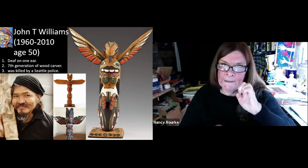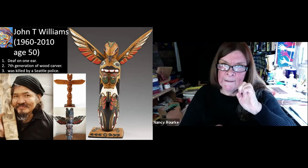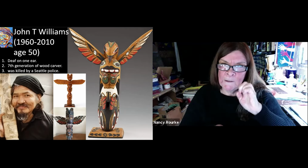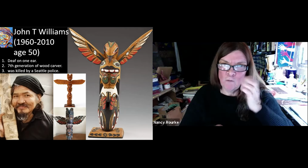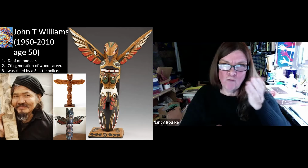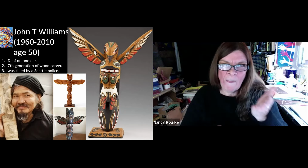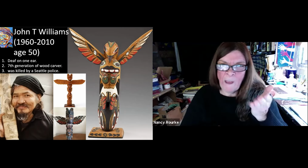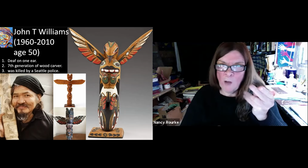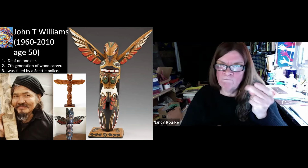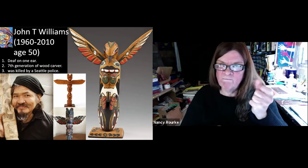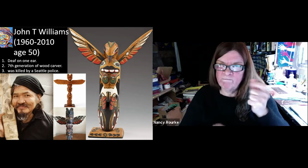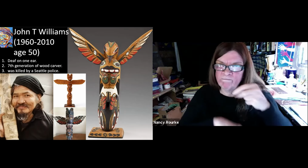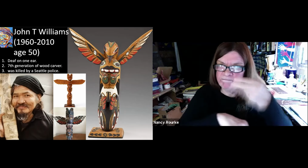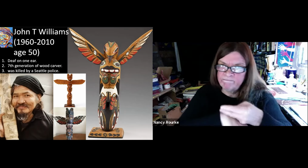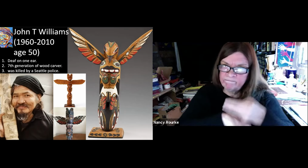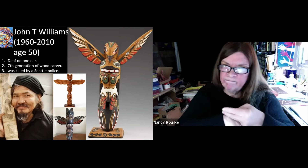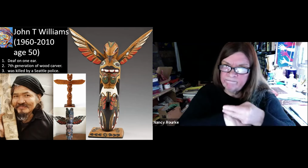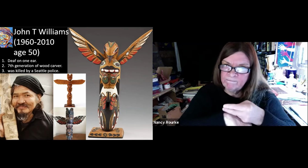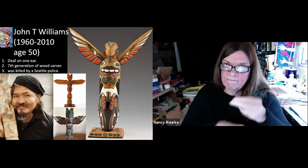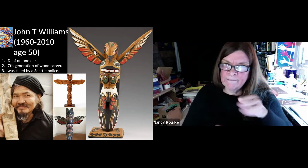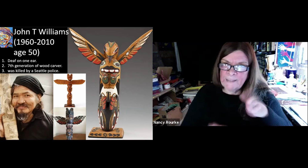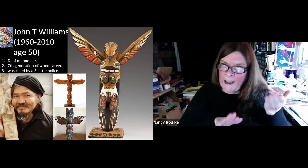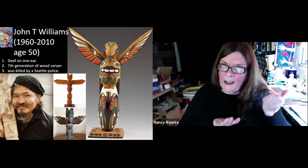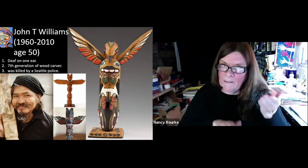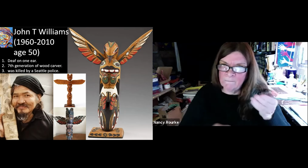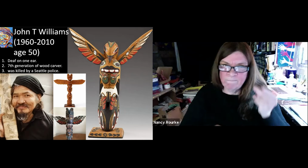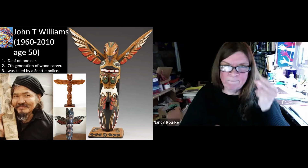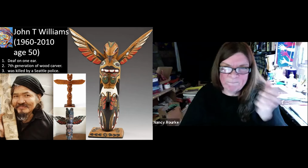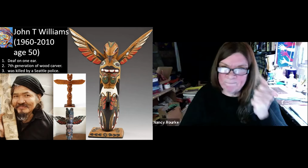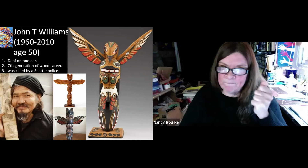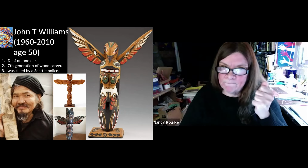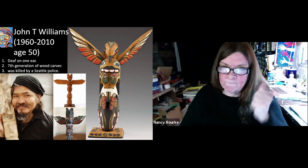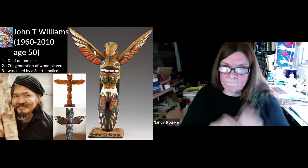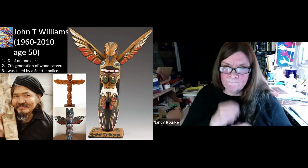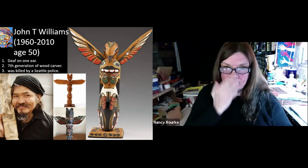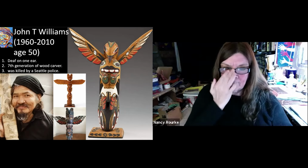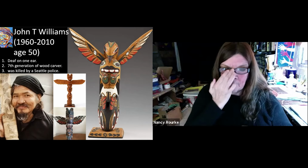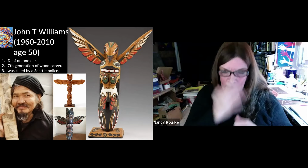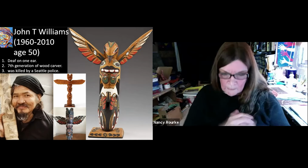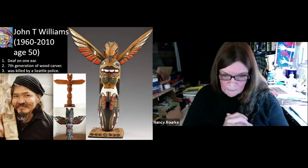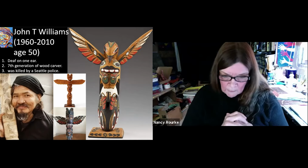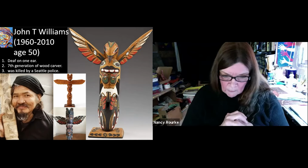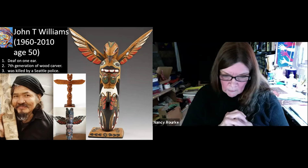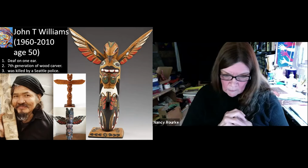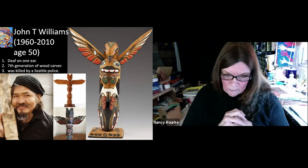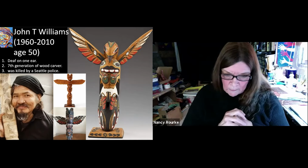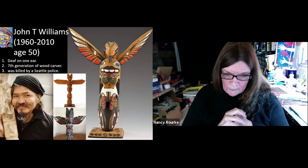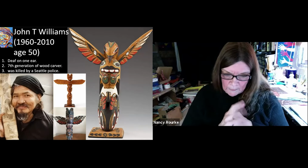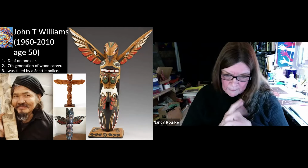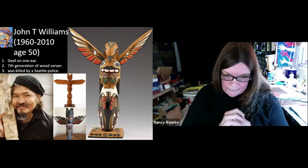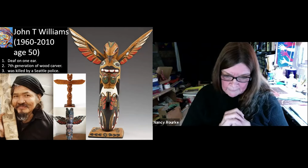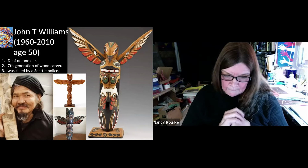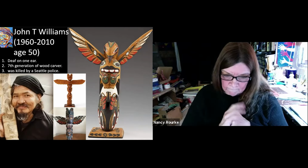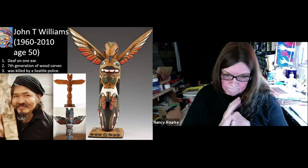And John was killed right there on the scene, on the spot. His life was taken and he lay dead.